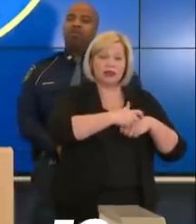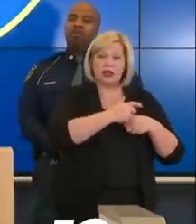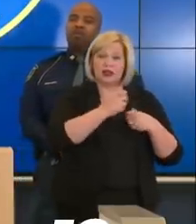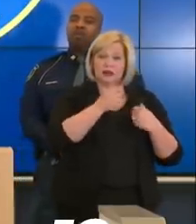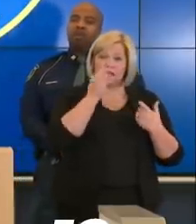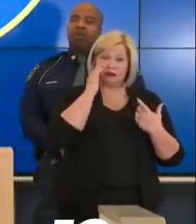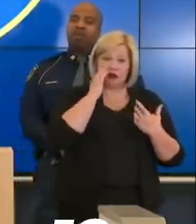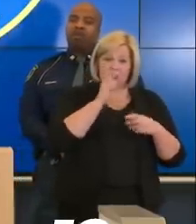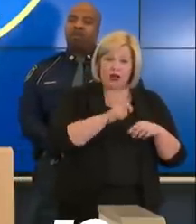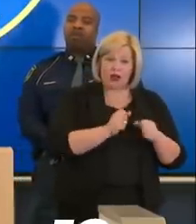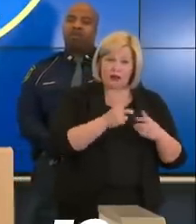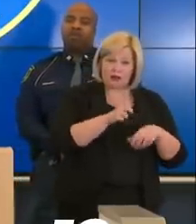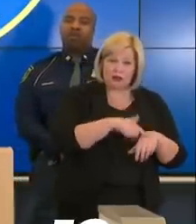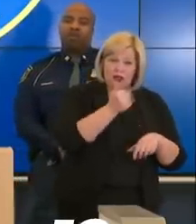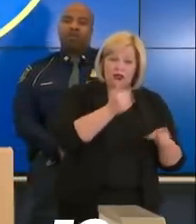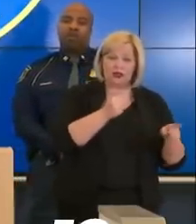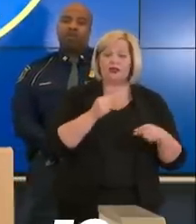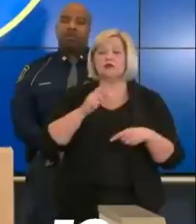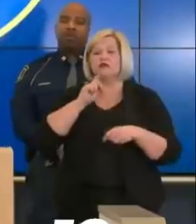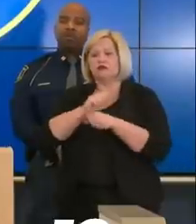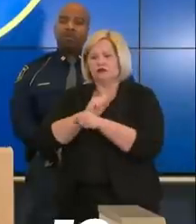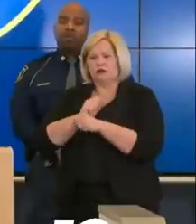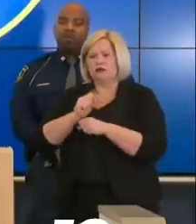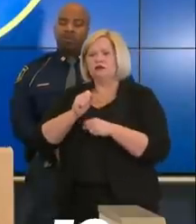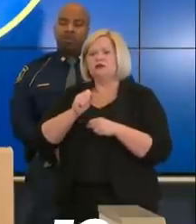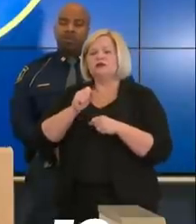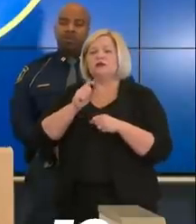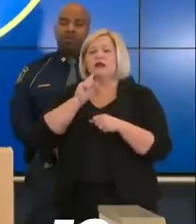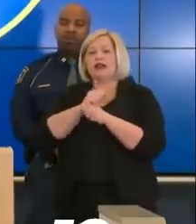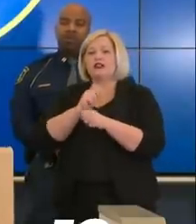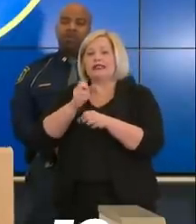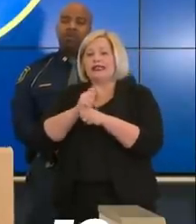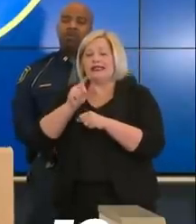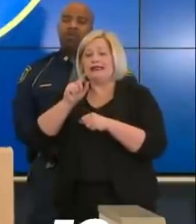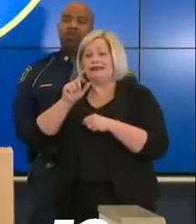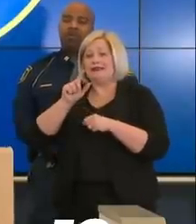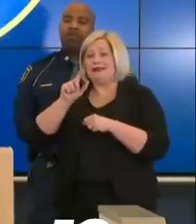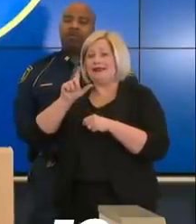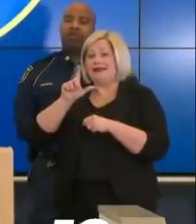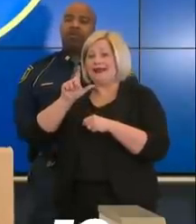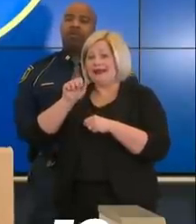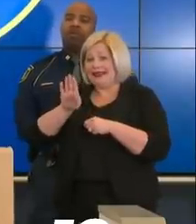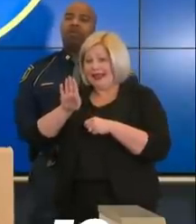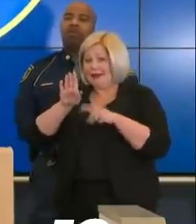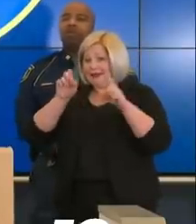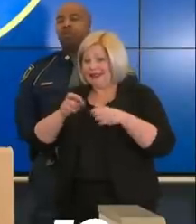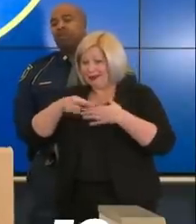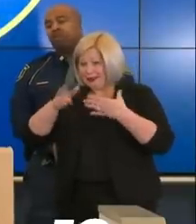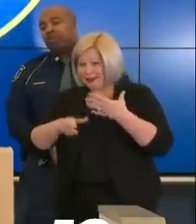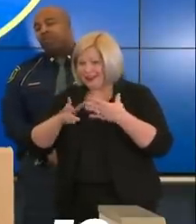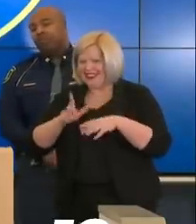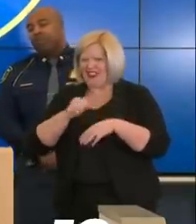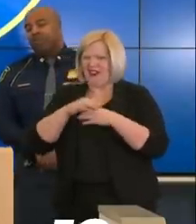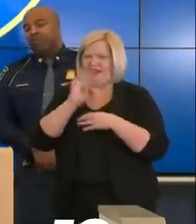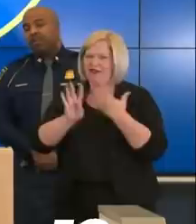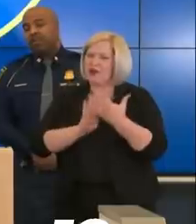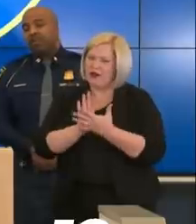Yes, so the process for actually getting the lab test result is certainly longer than 4